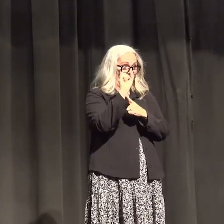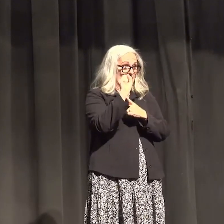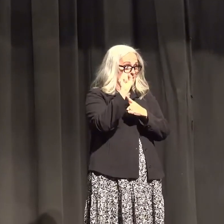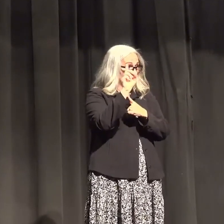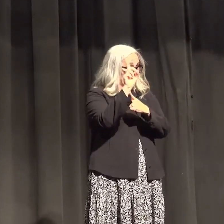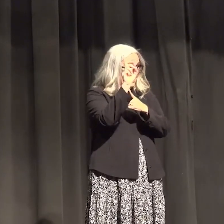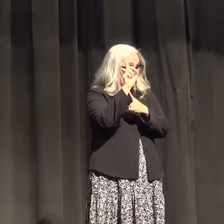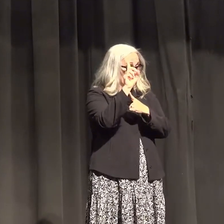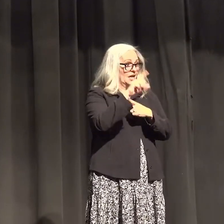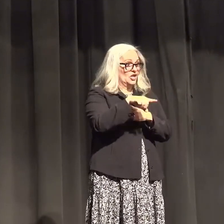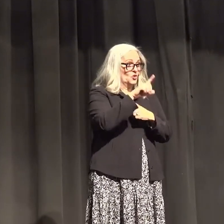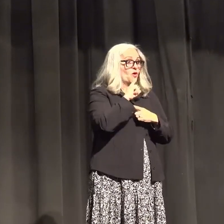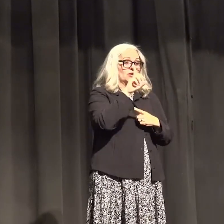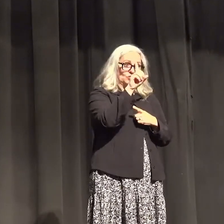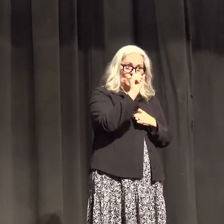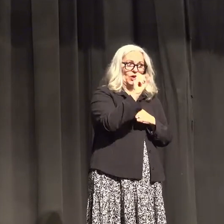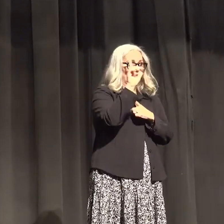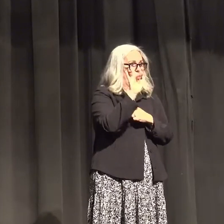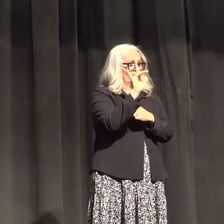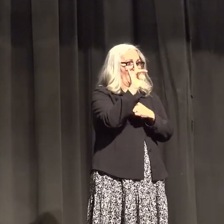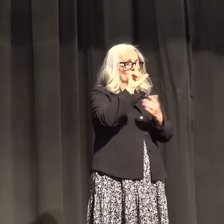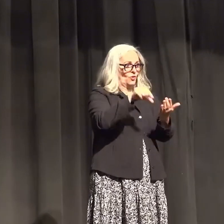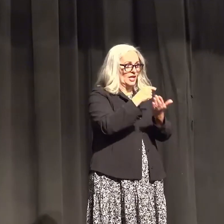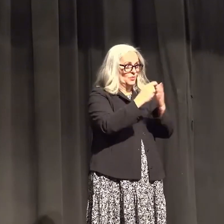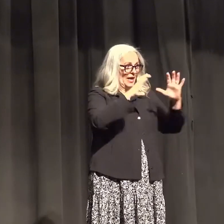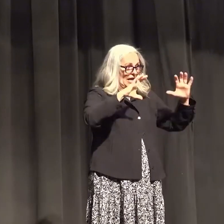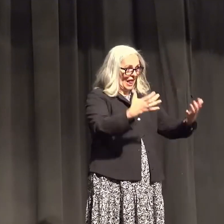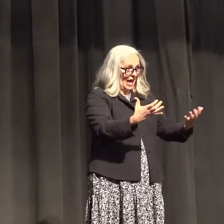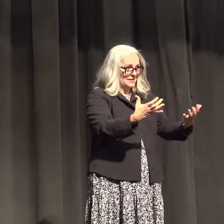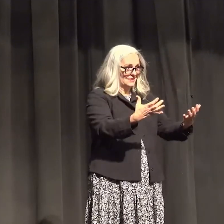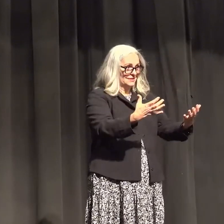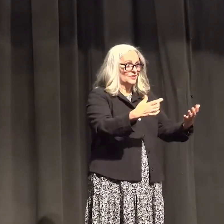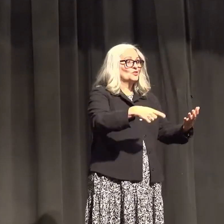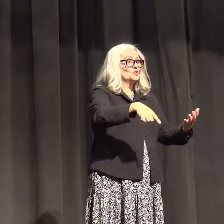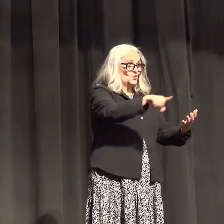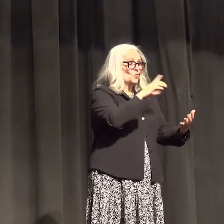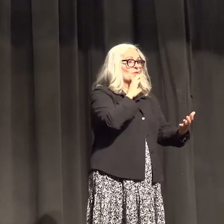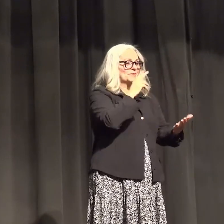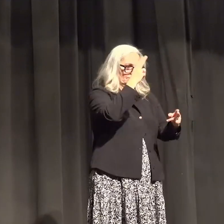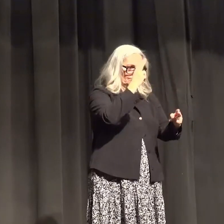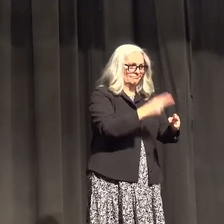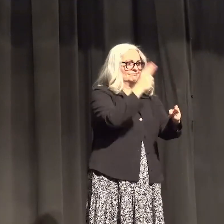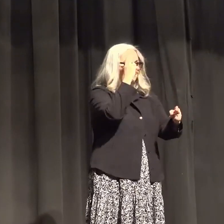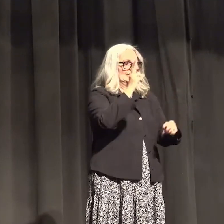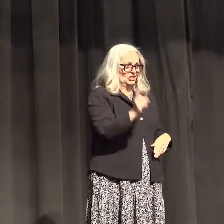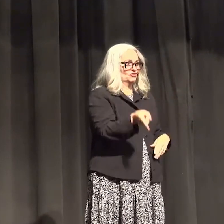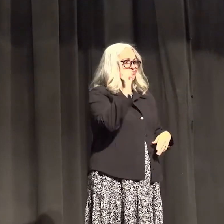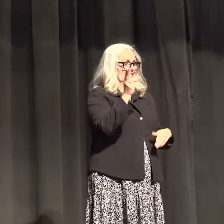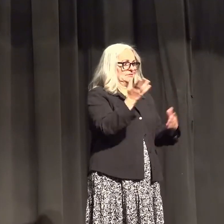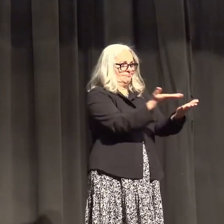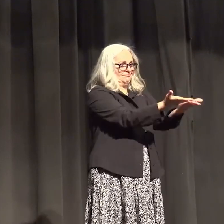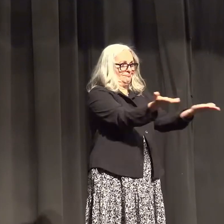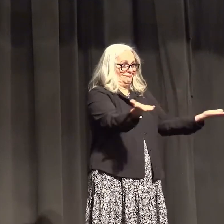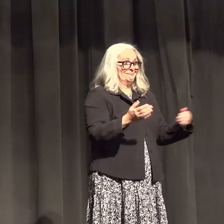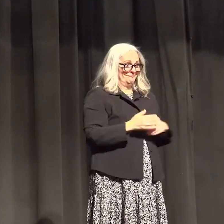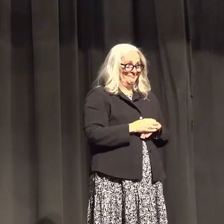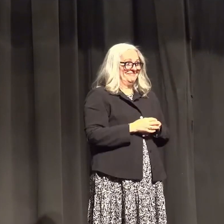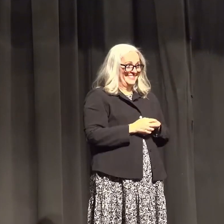155th year of Oregon School for the Deaf. So you are the 155th graduating class, so you are making